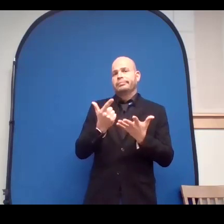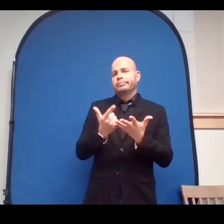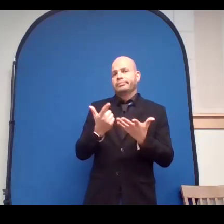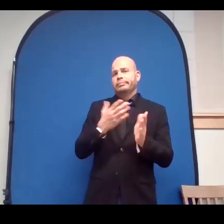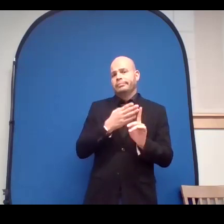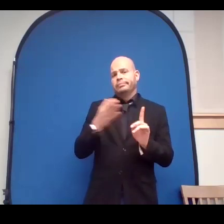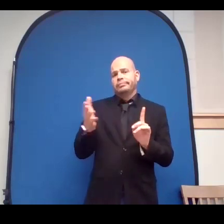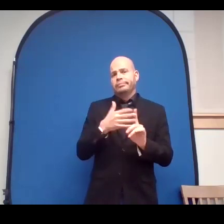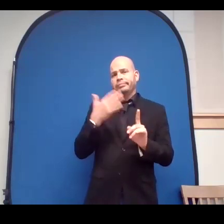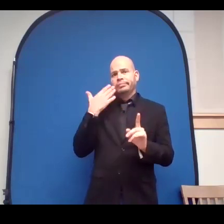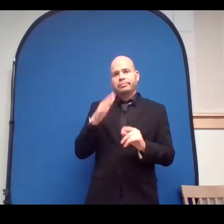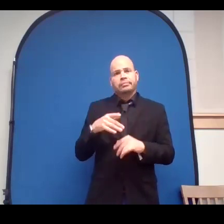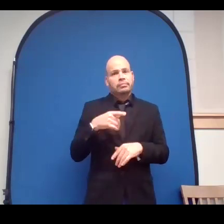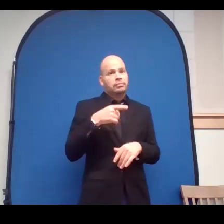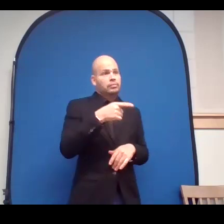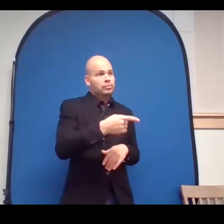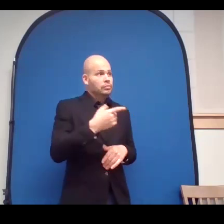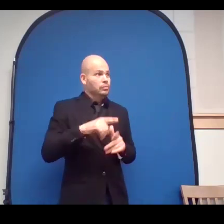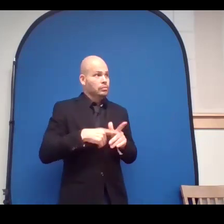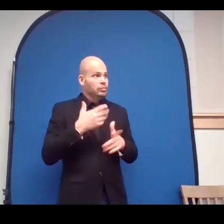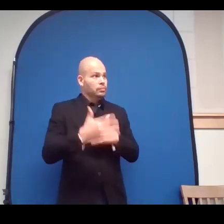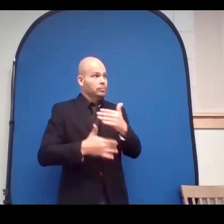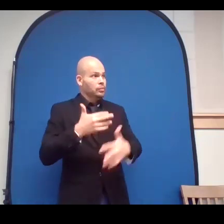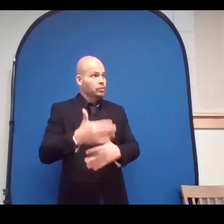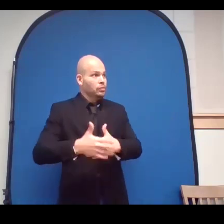it? No, sir. Why not?